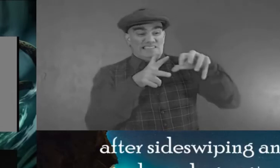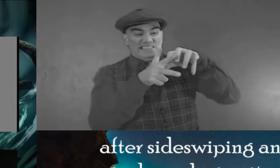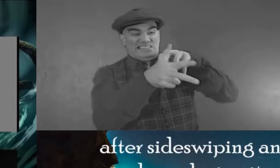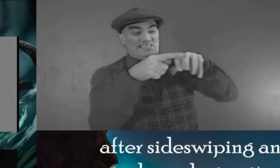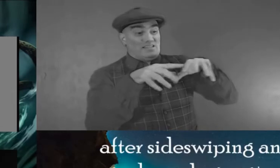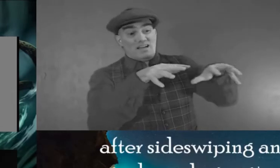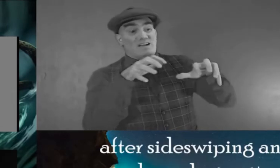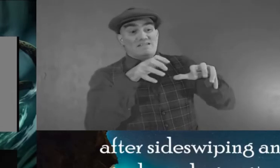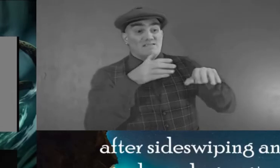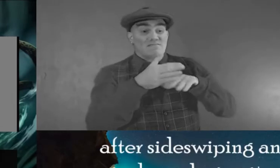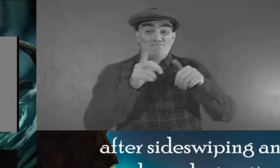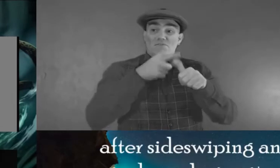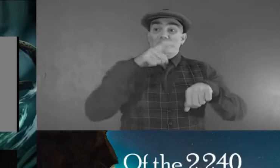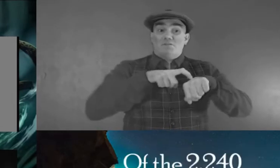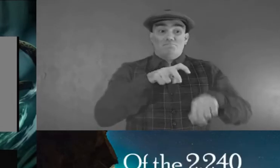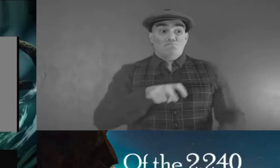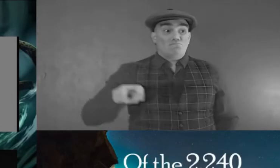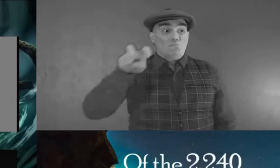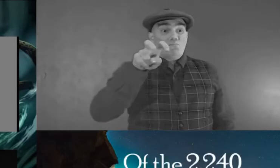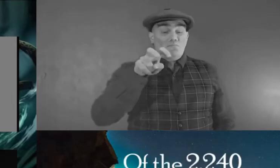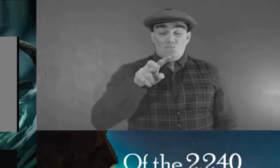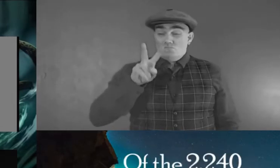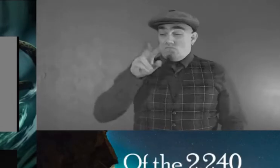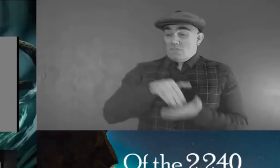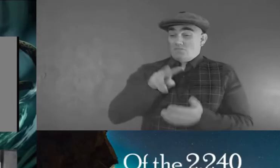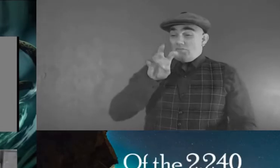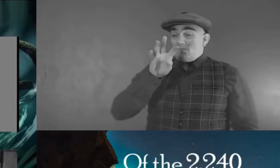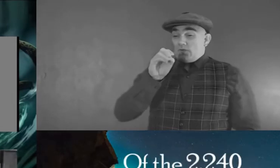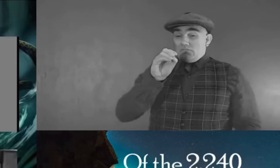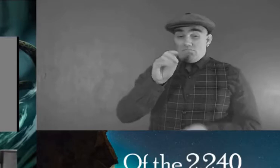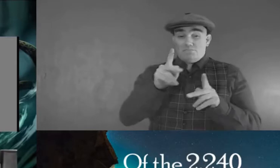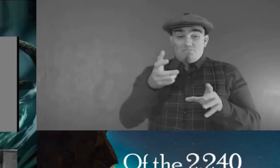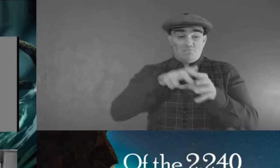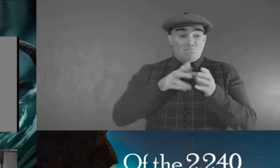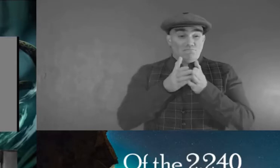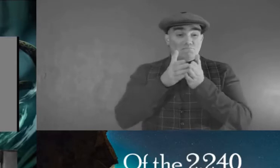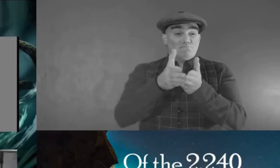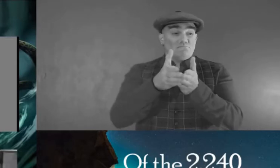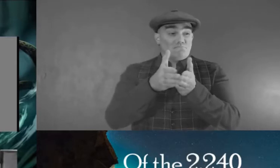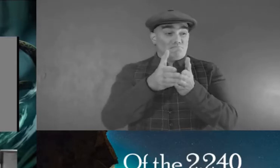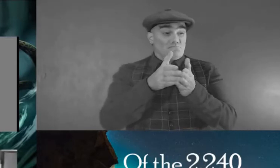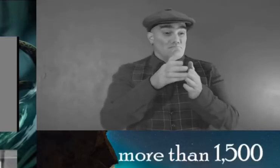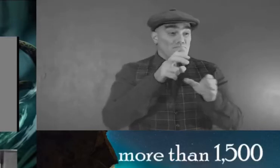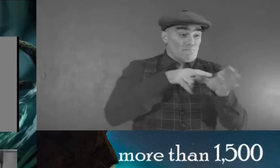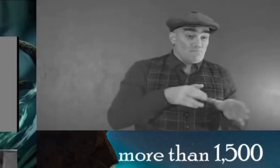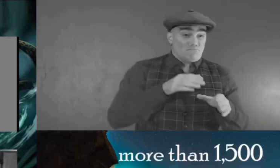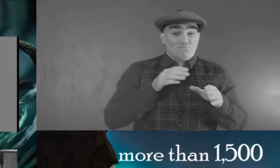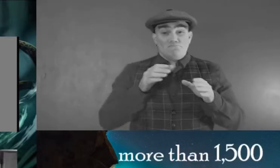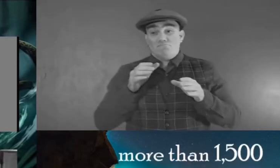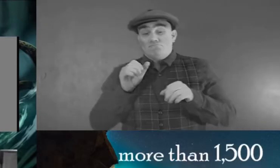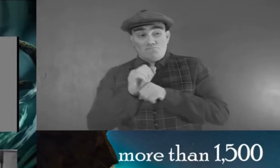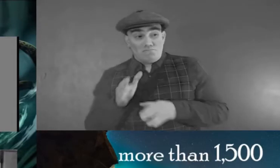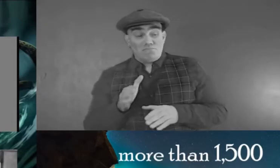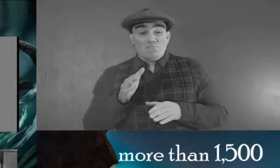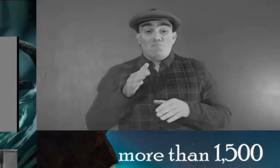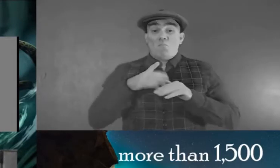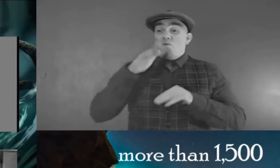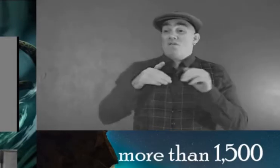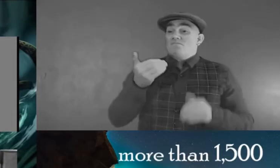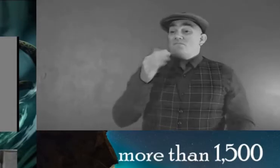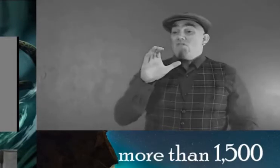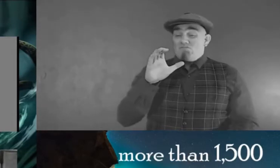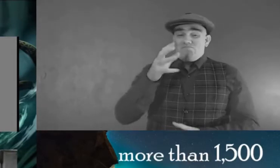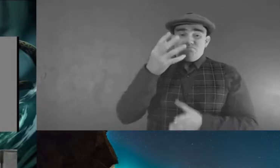during its maiden voyage. Of the 2,240 passengers who were on board, more than 1,500 lost their lives